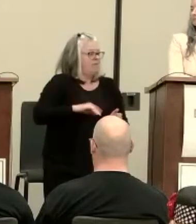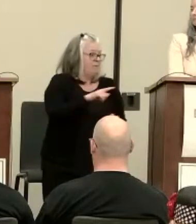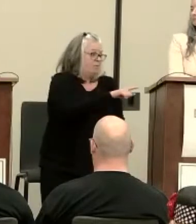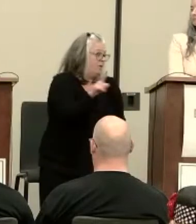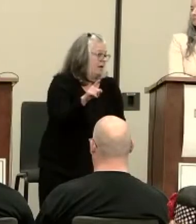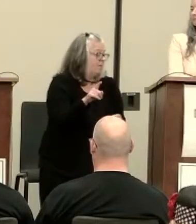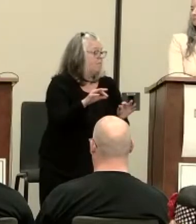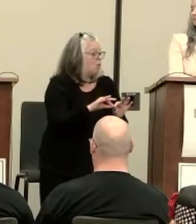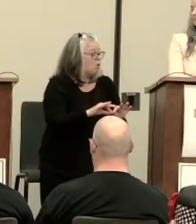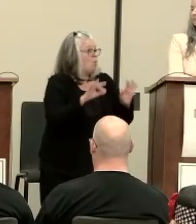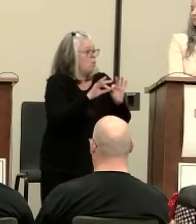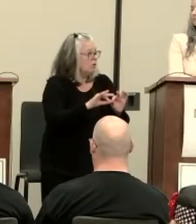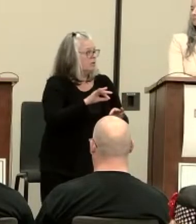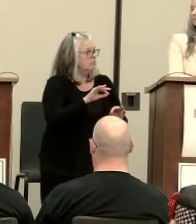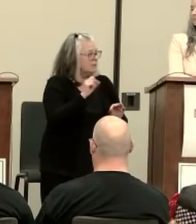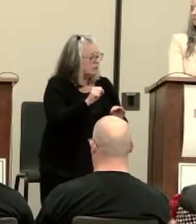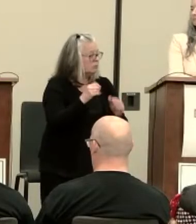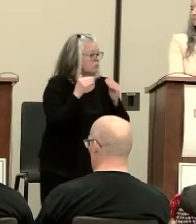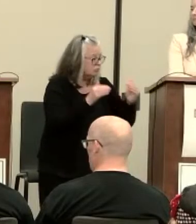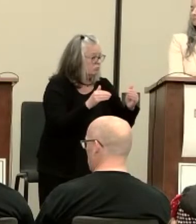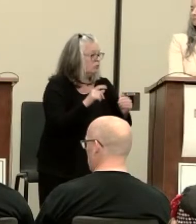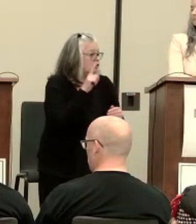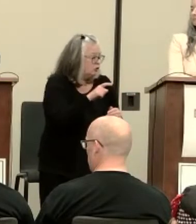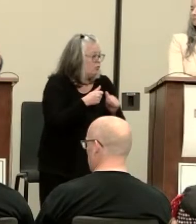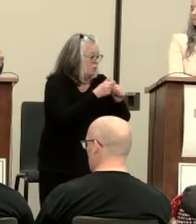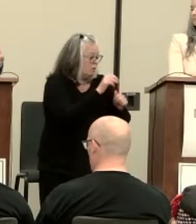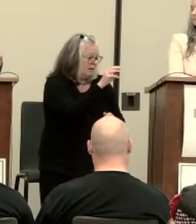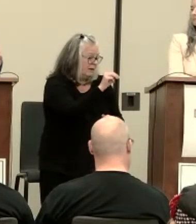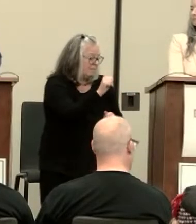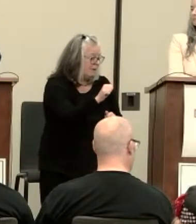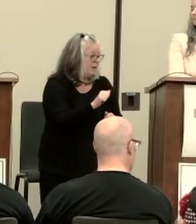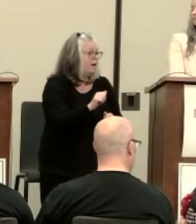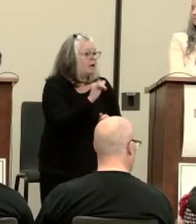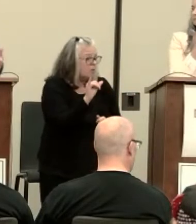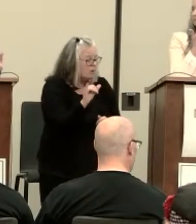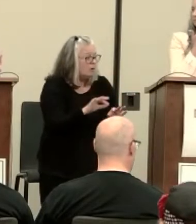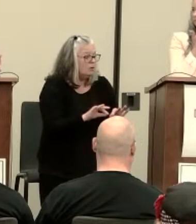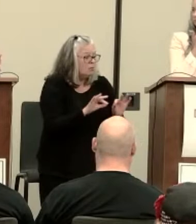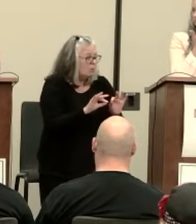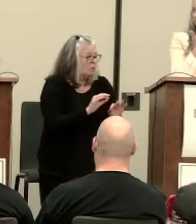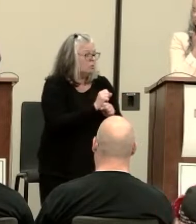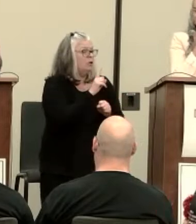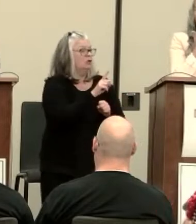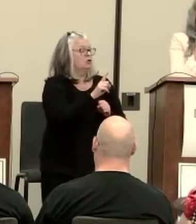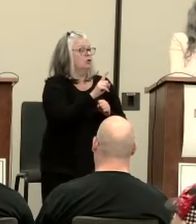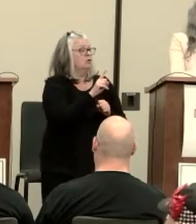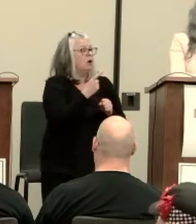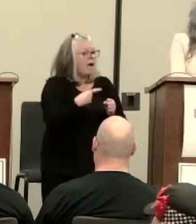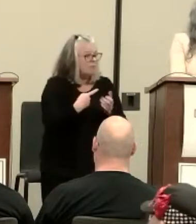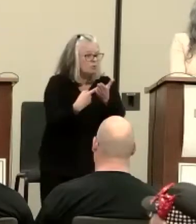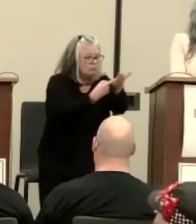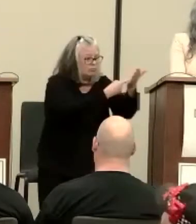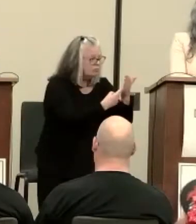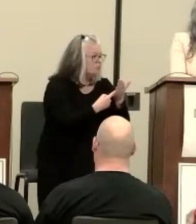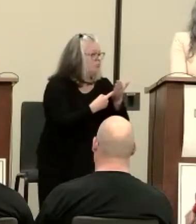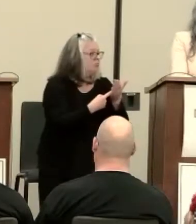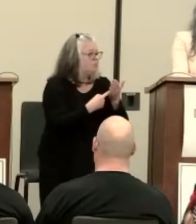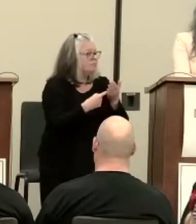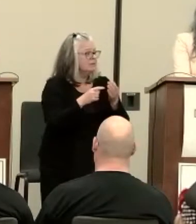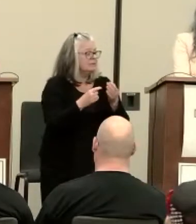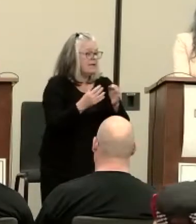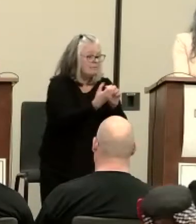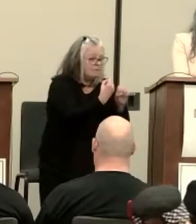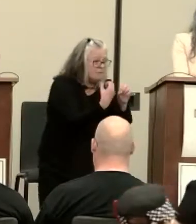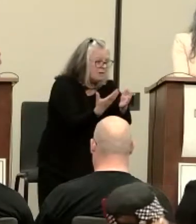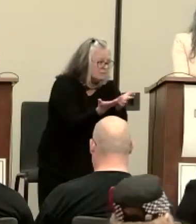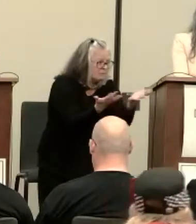comply and to make sure that this is happening. And again, to make sure that this is all happening, that we're consulting to see what is happening,